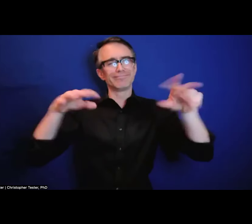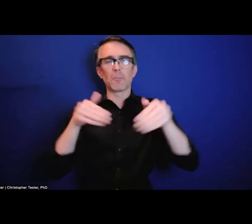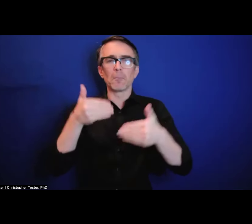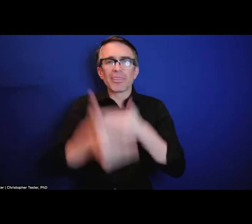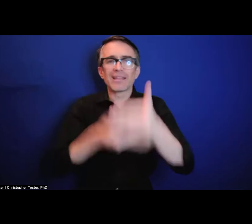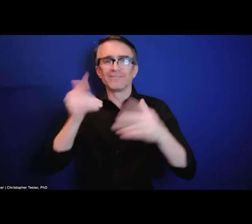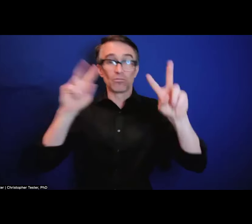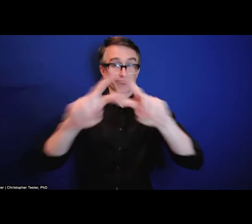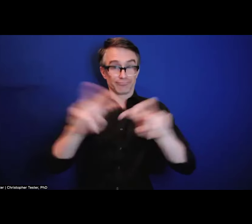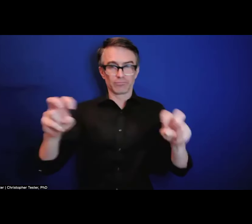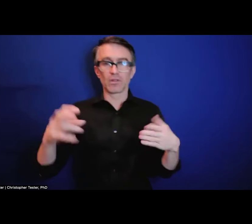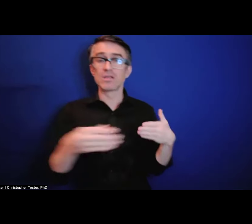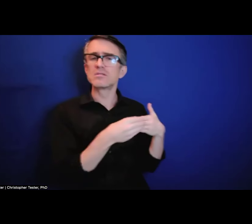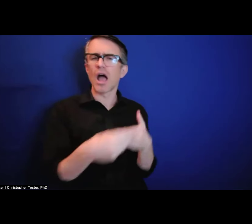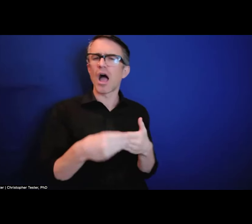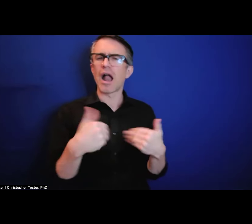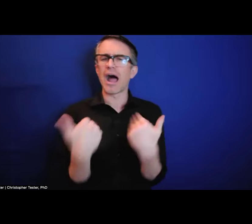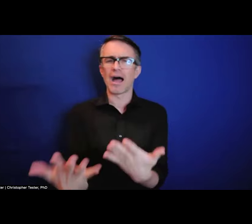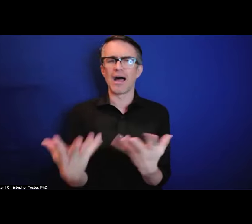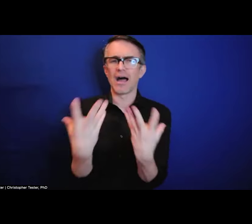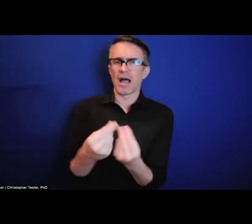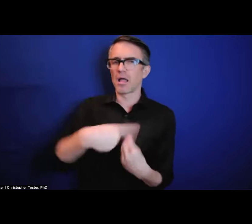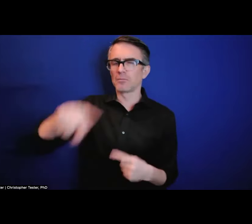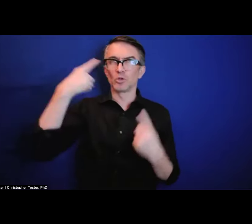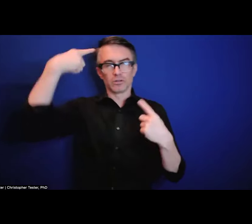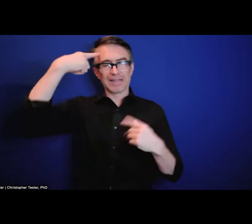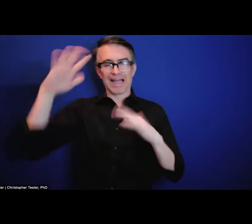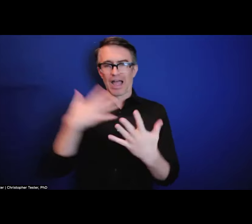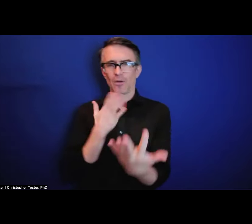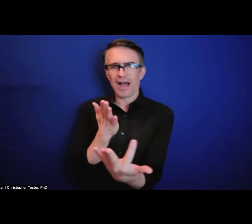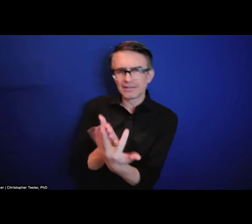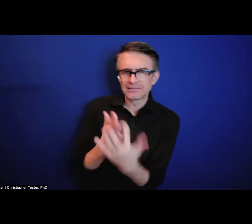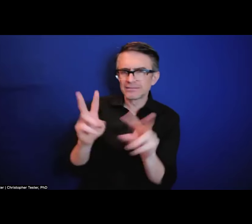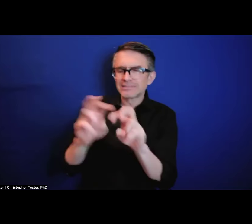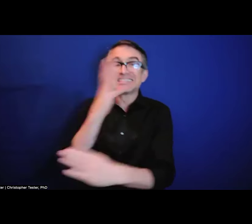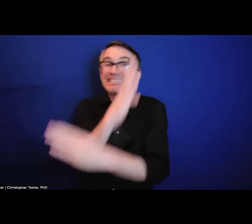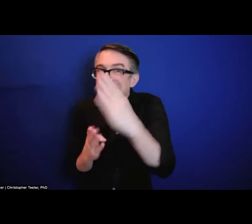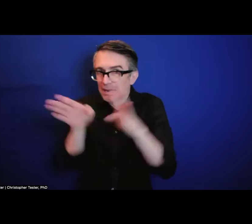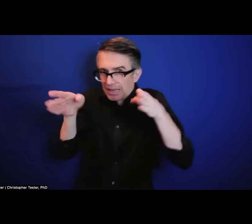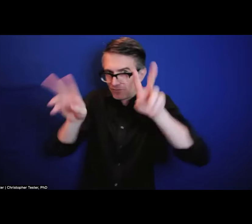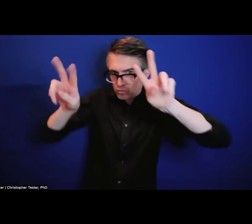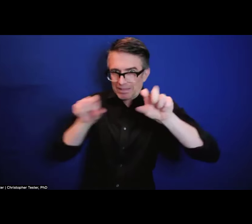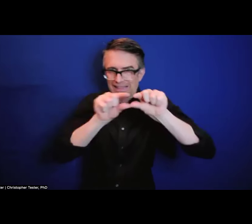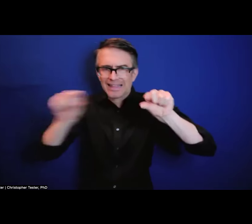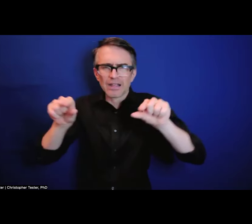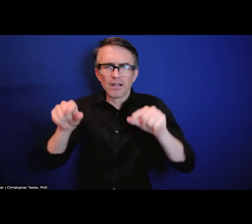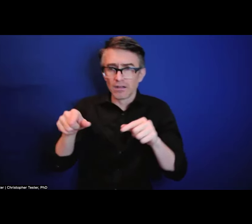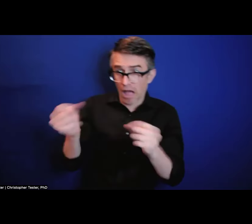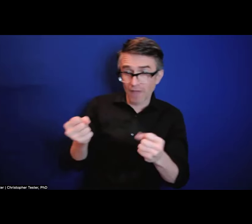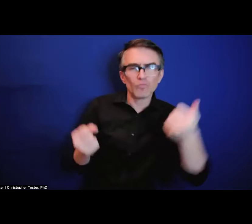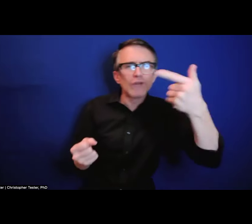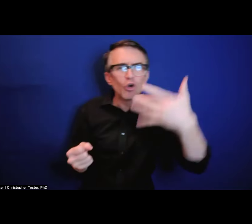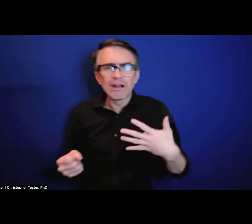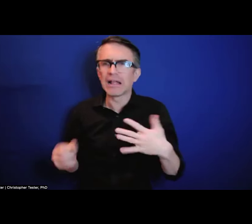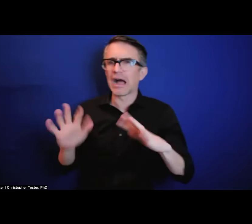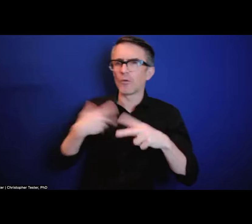financing if we don't know what we're looking for. We need to understand what those issues are. So understanding the size and the